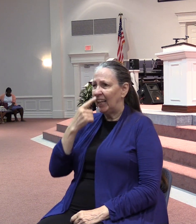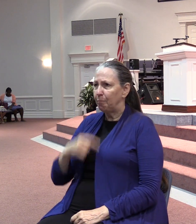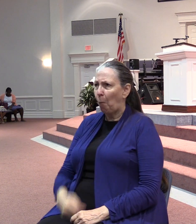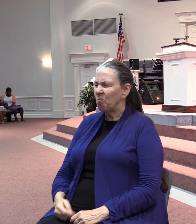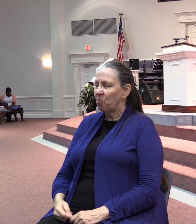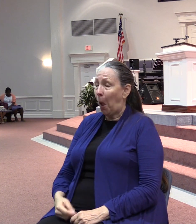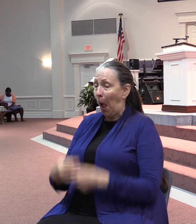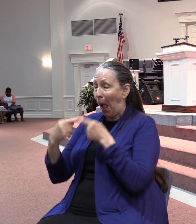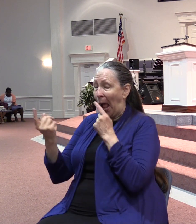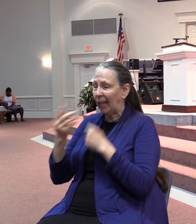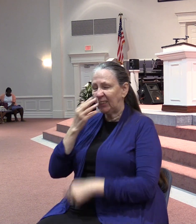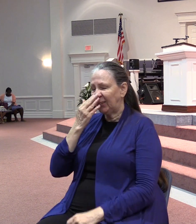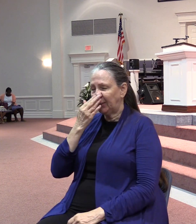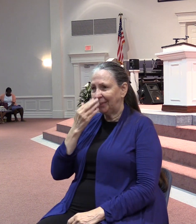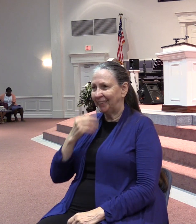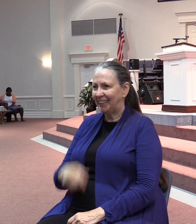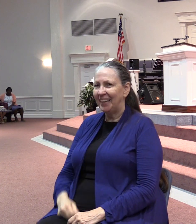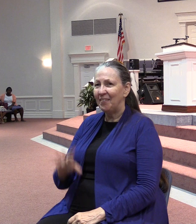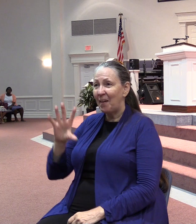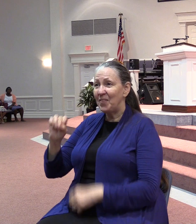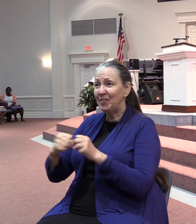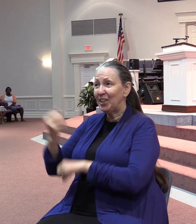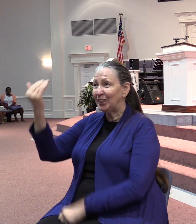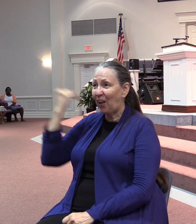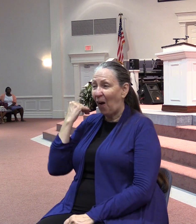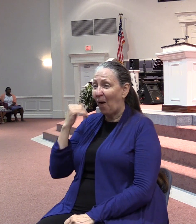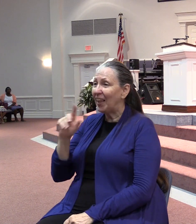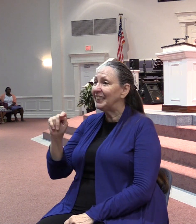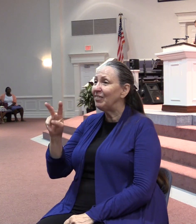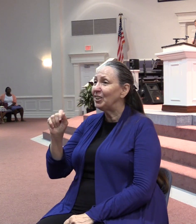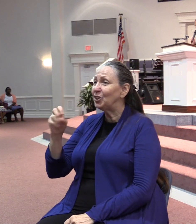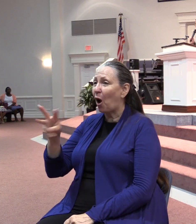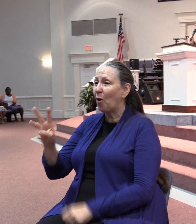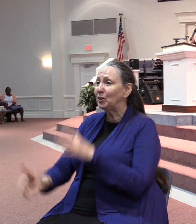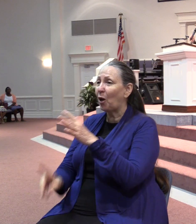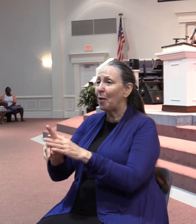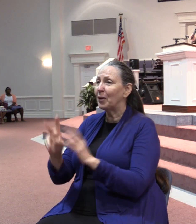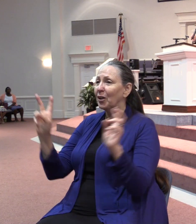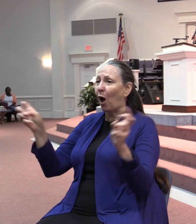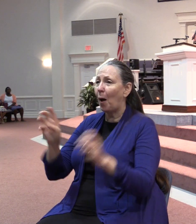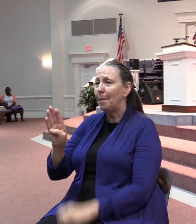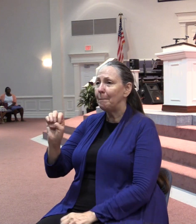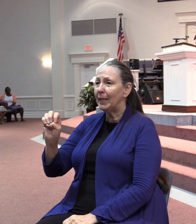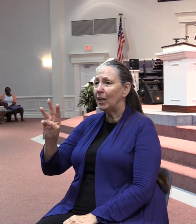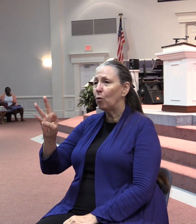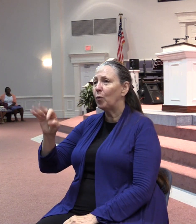near. But a little over 50 years ago, a little show showed up on TV called Bewitched.